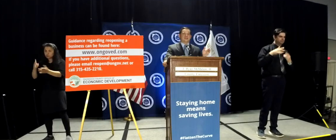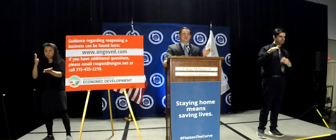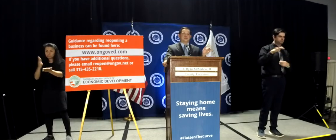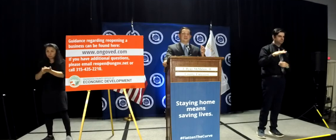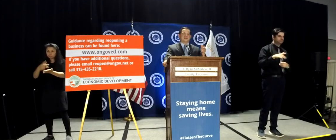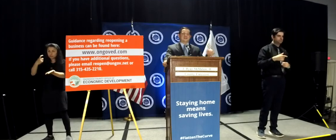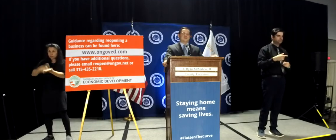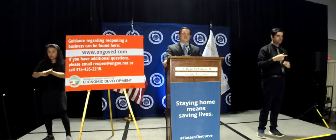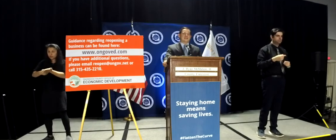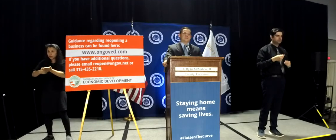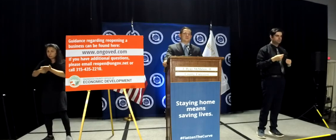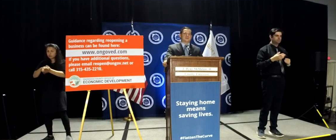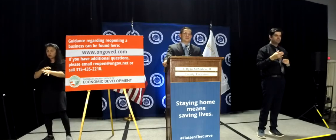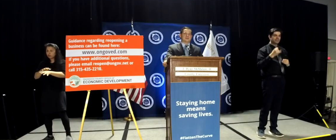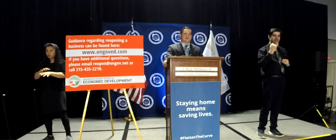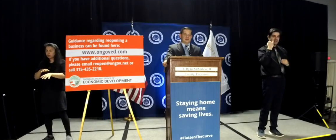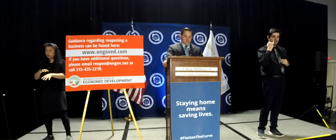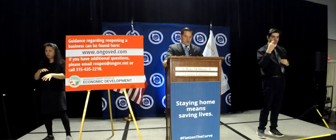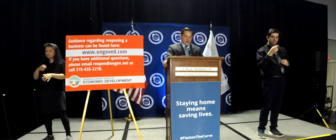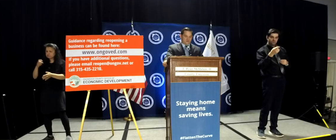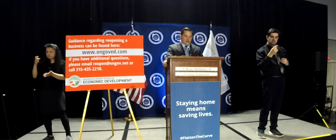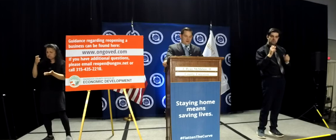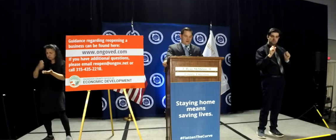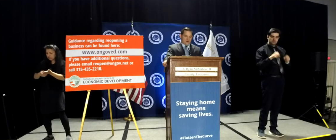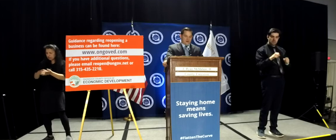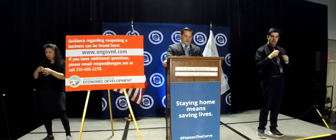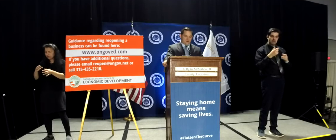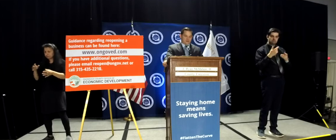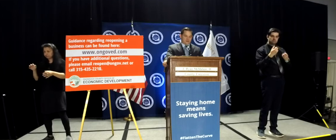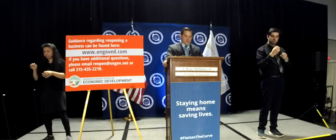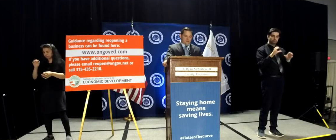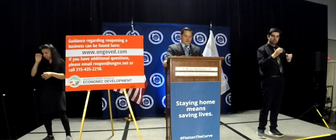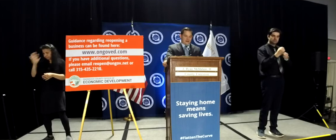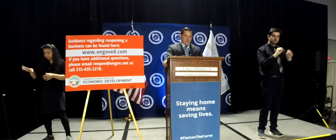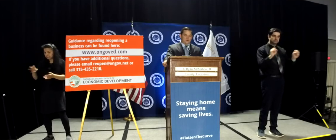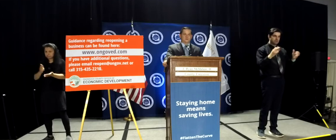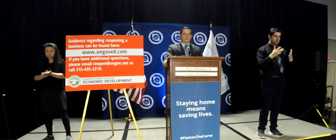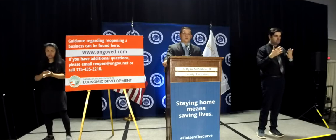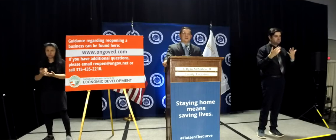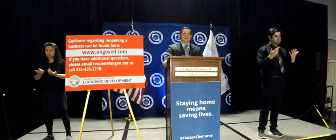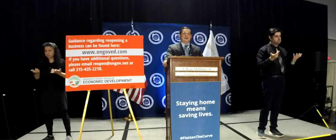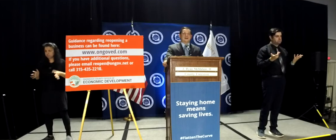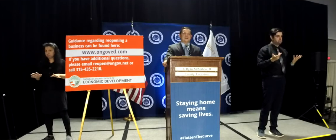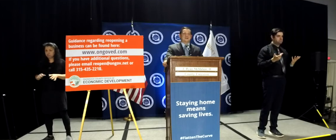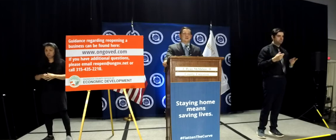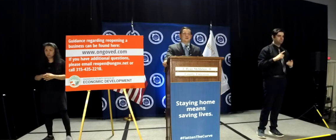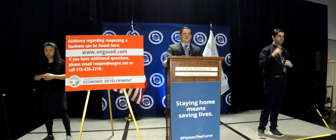will change as we get into different steps with this, but if our districts are not going to